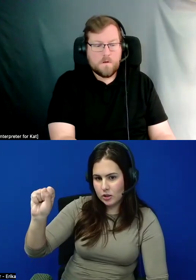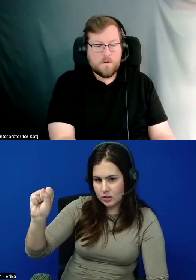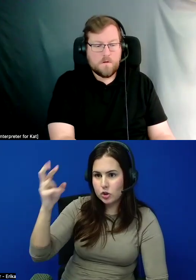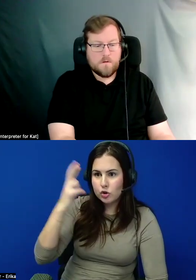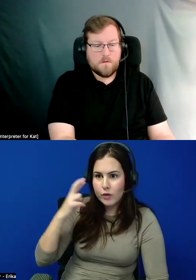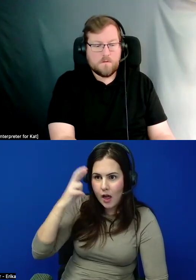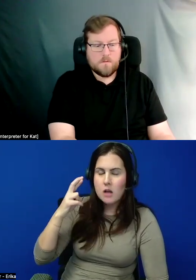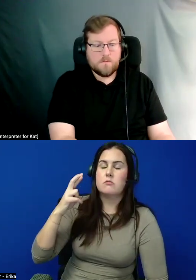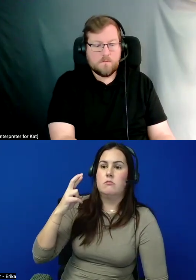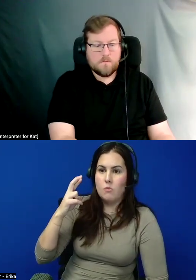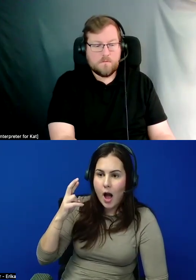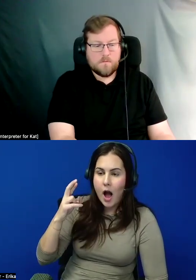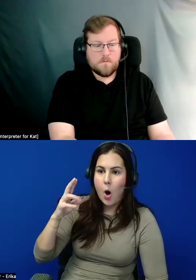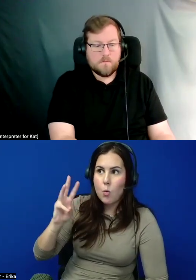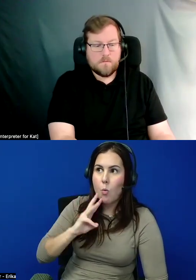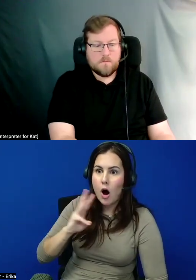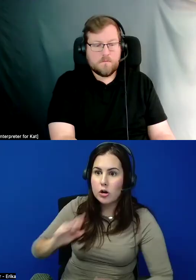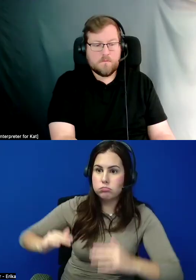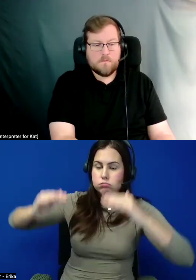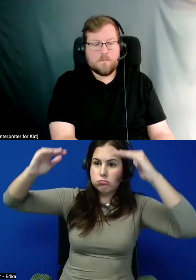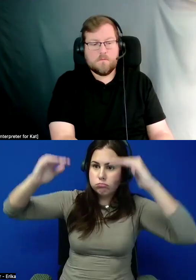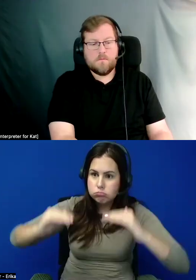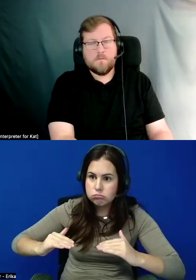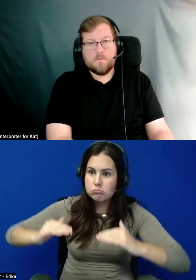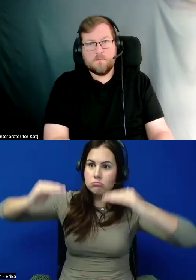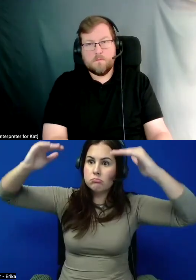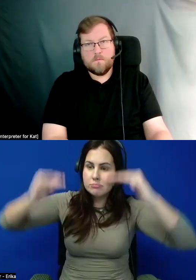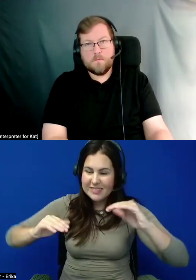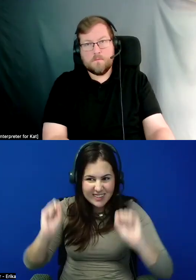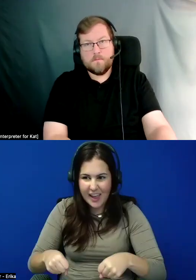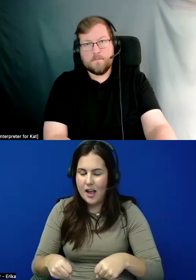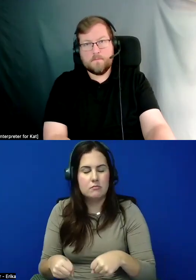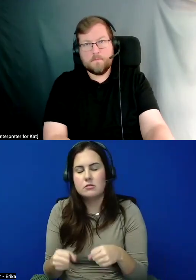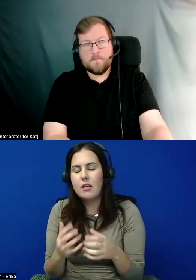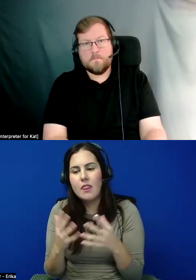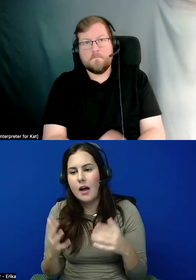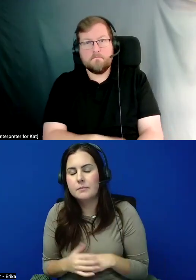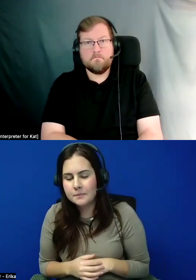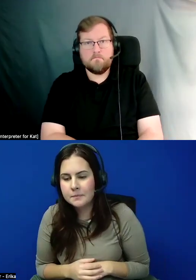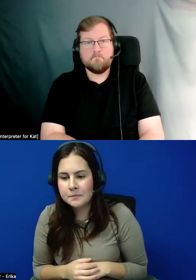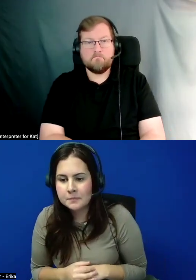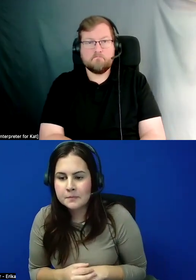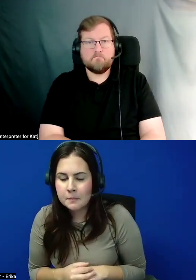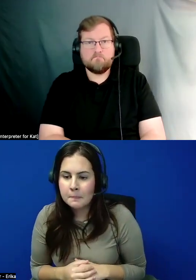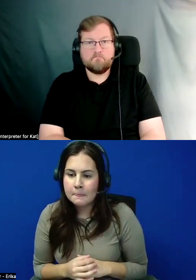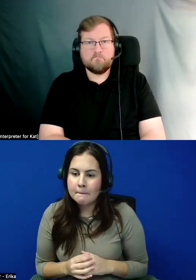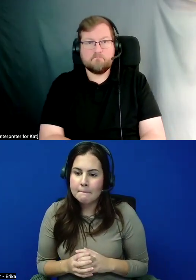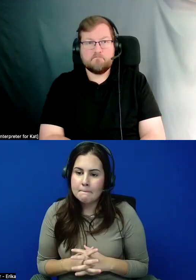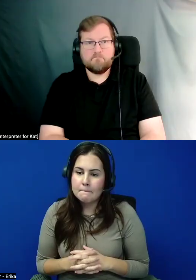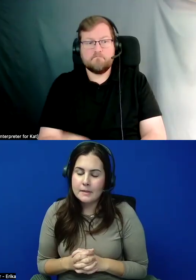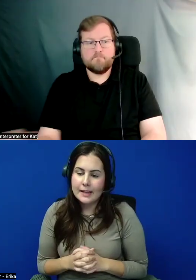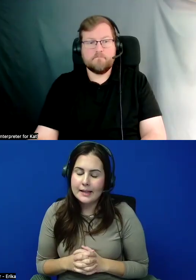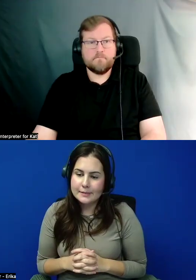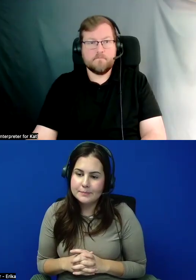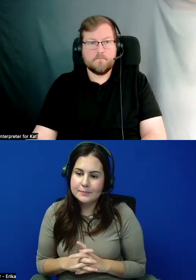the winter, it's the road. We weren't even in the winter yet. It was the fall, I guess. So, um, yeah, it